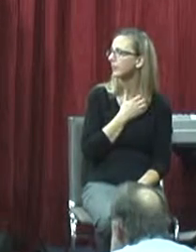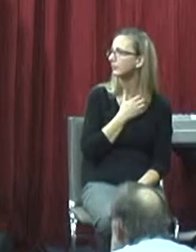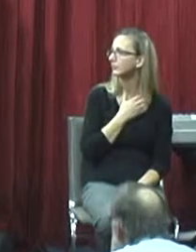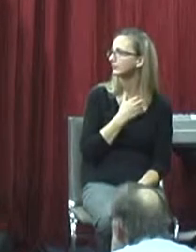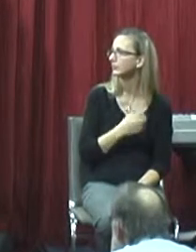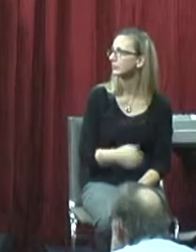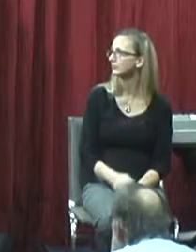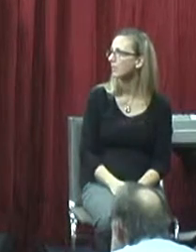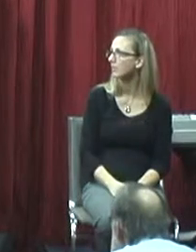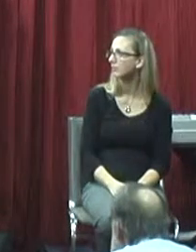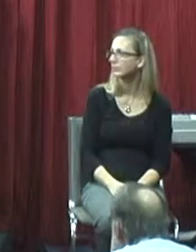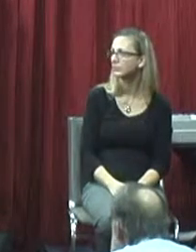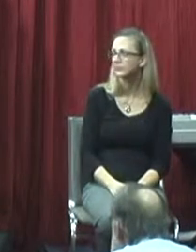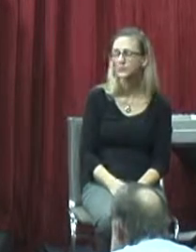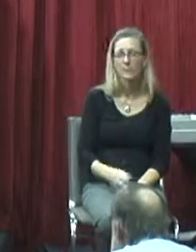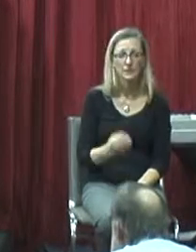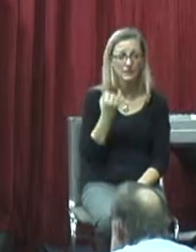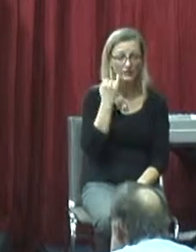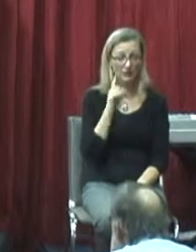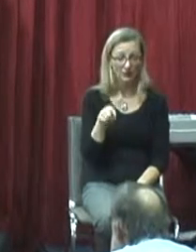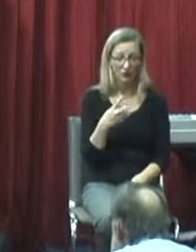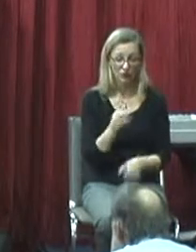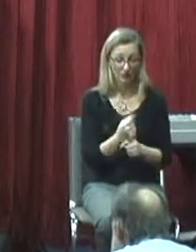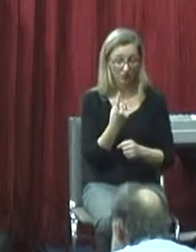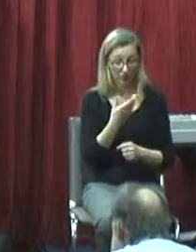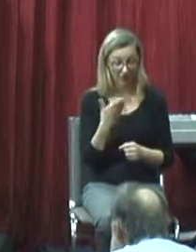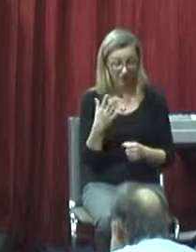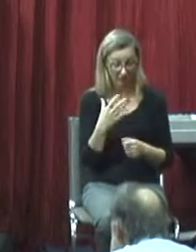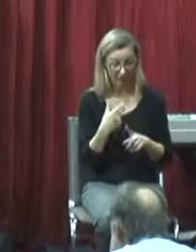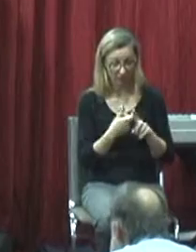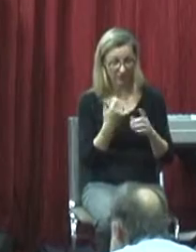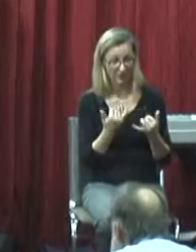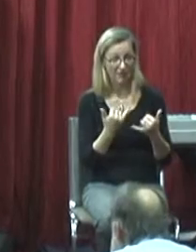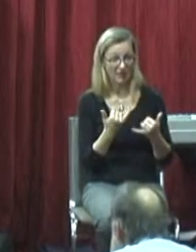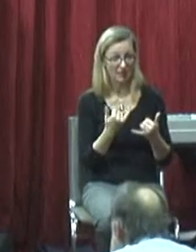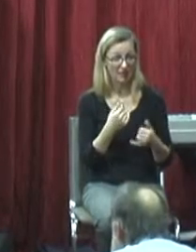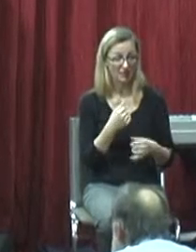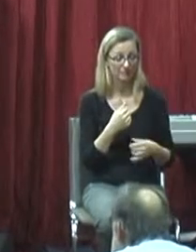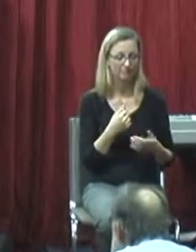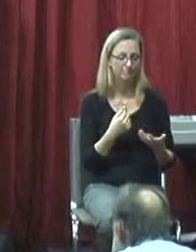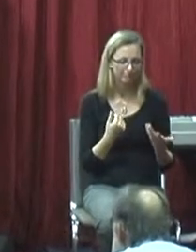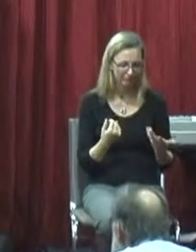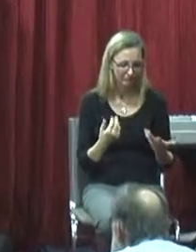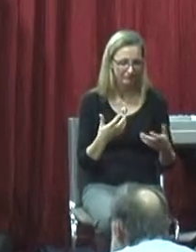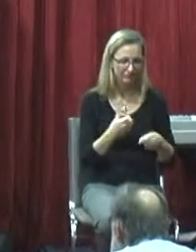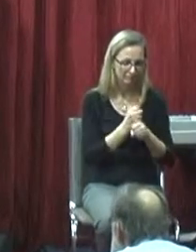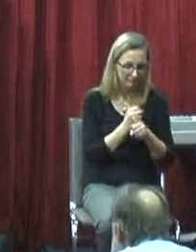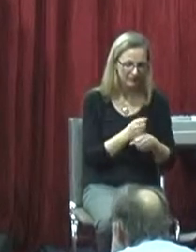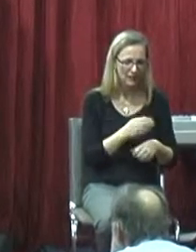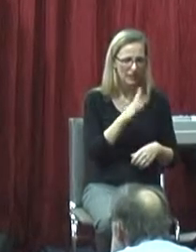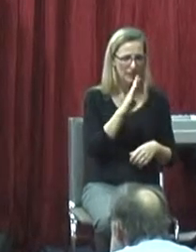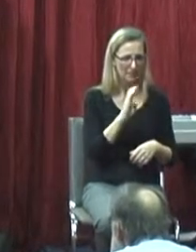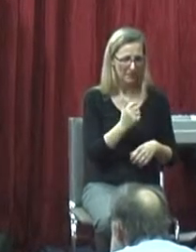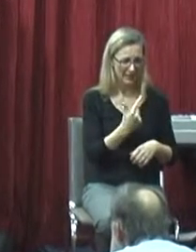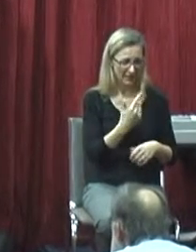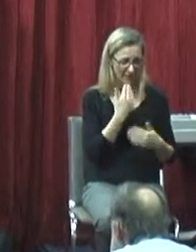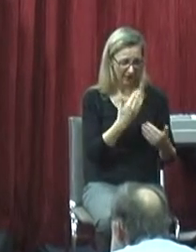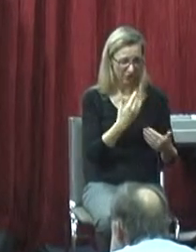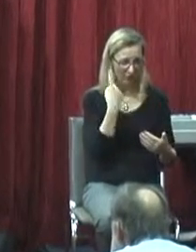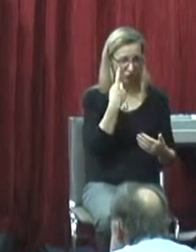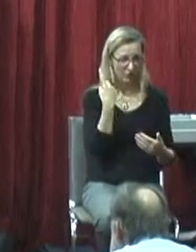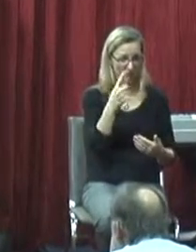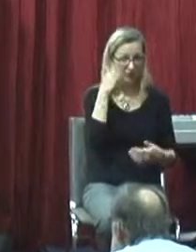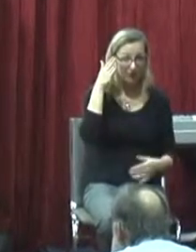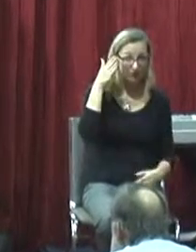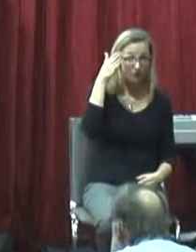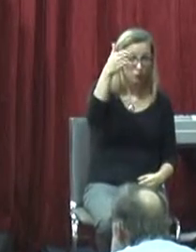something, if you just get one thing out of today, because I got this, being thankful for something in the future